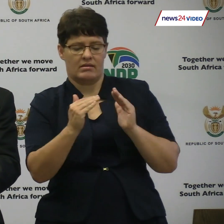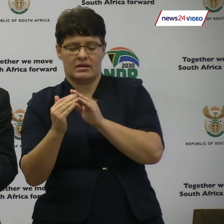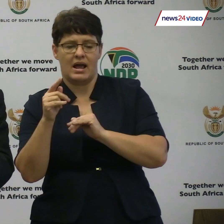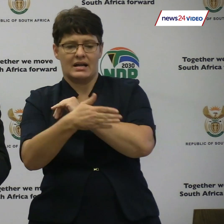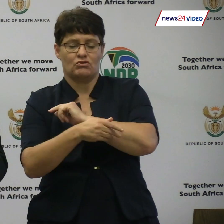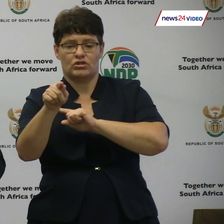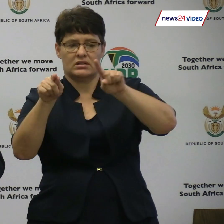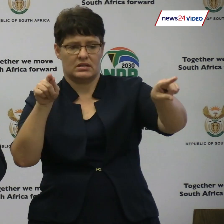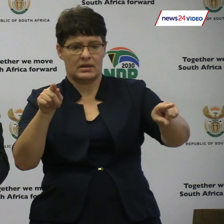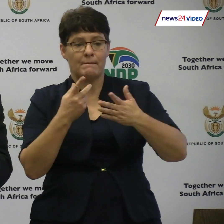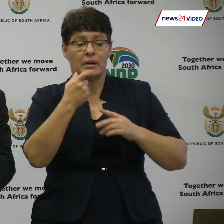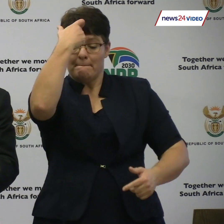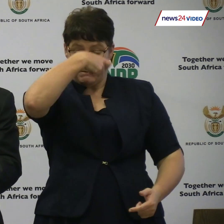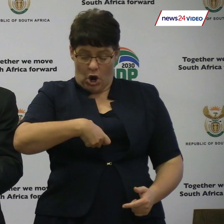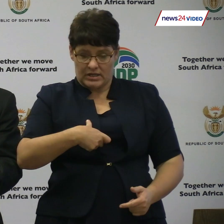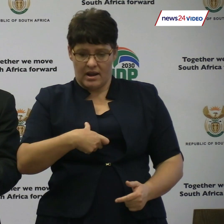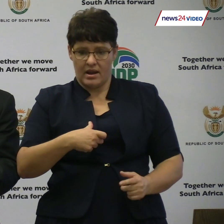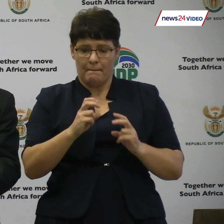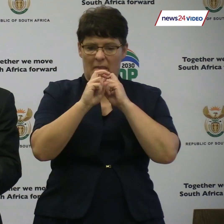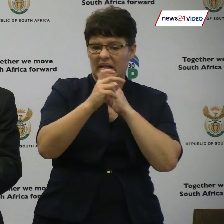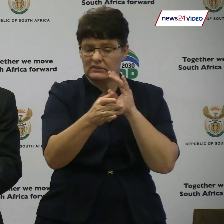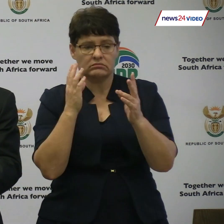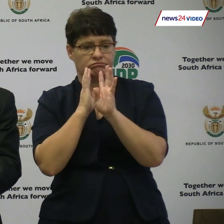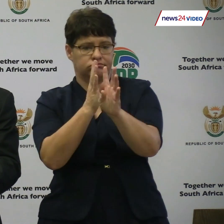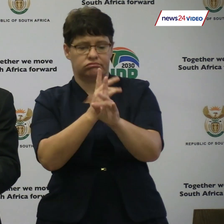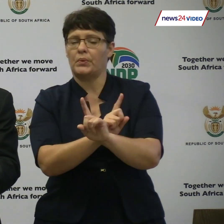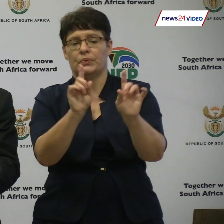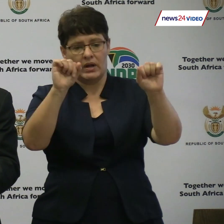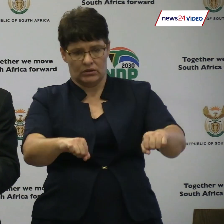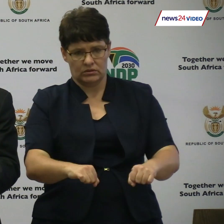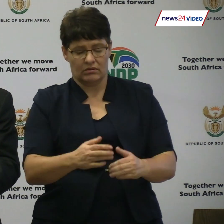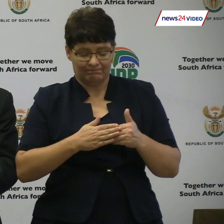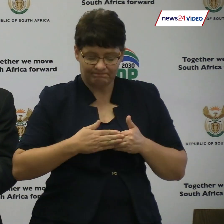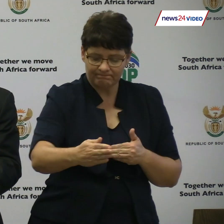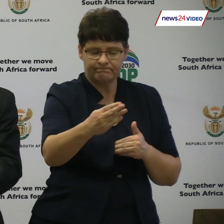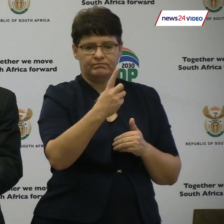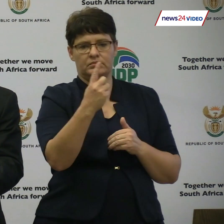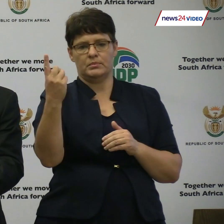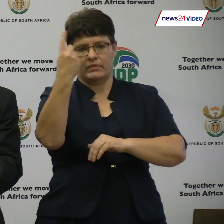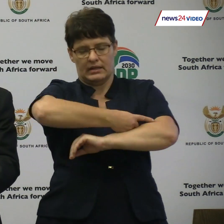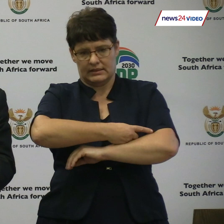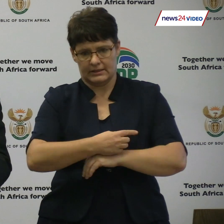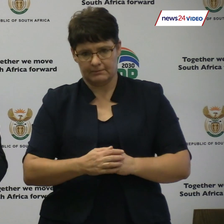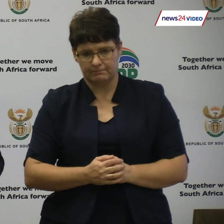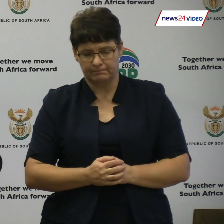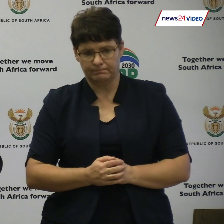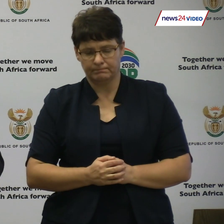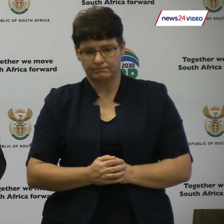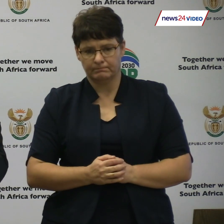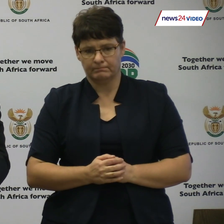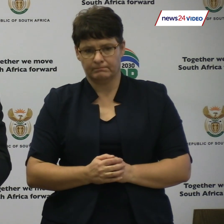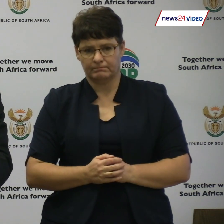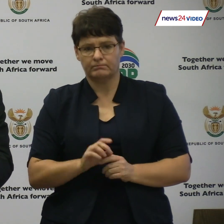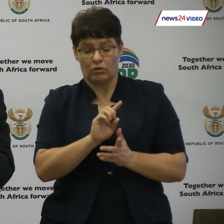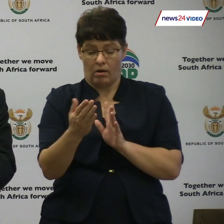countries, but no human beings will be allowed there for the next 21 days. Those who are